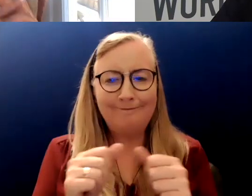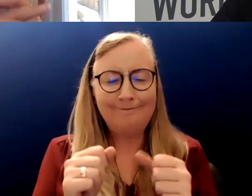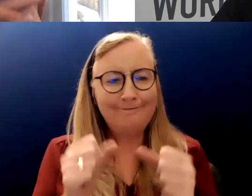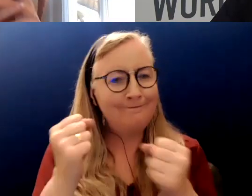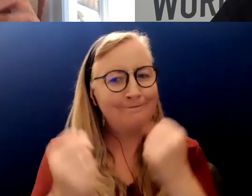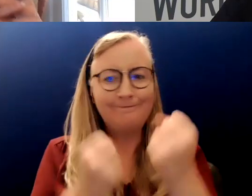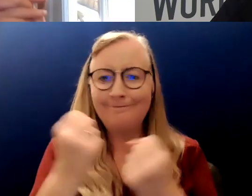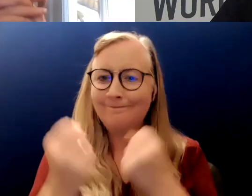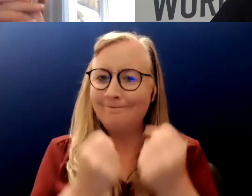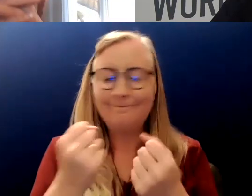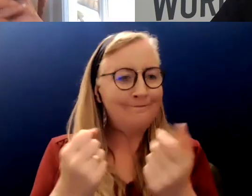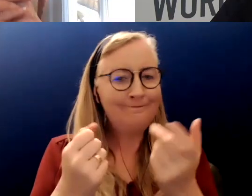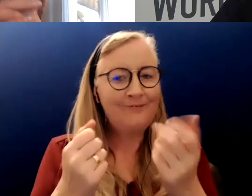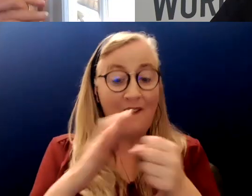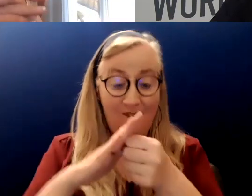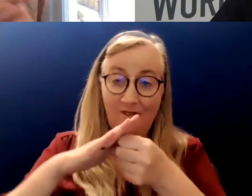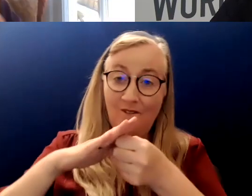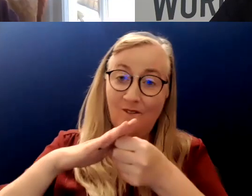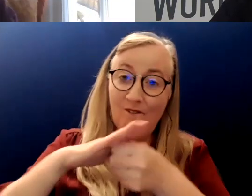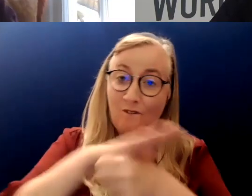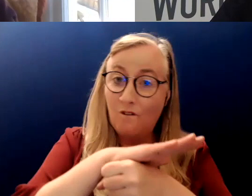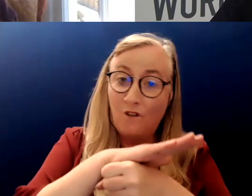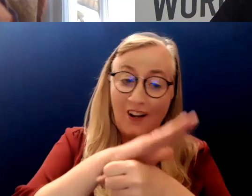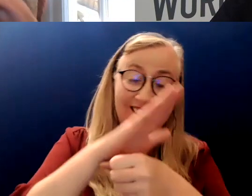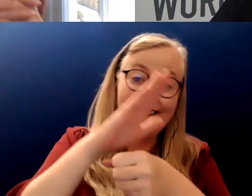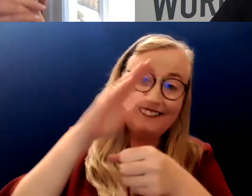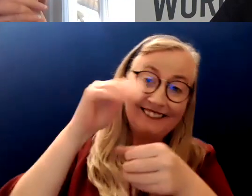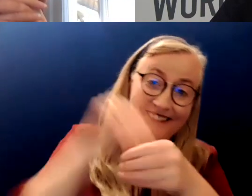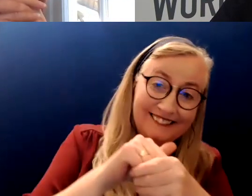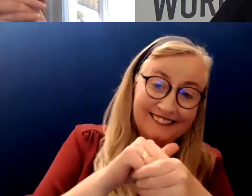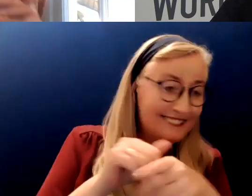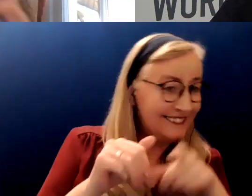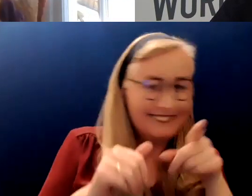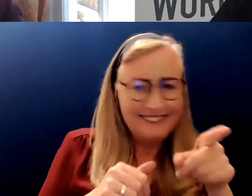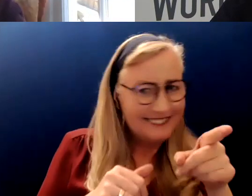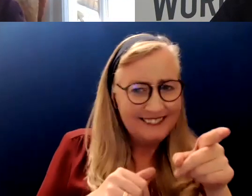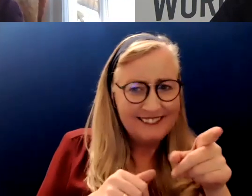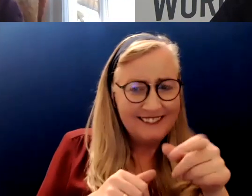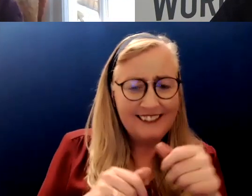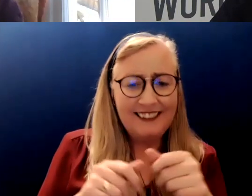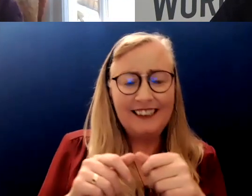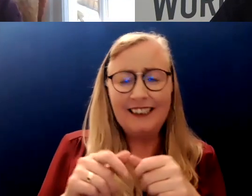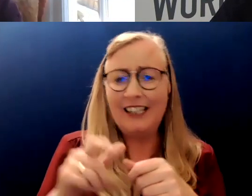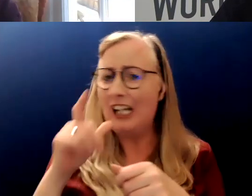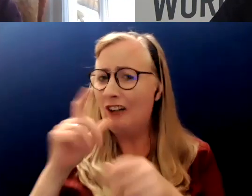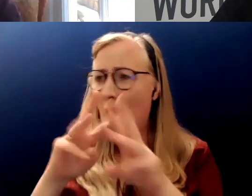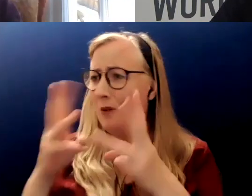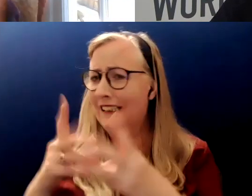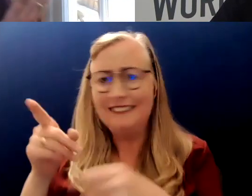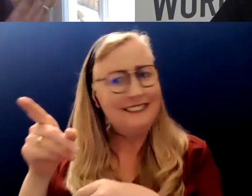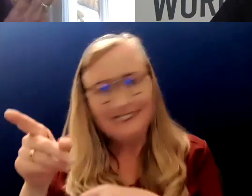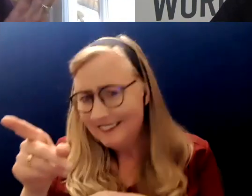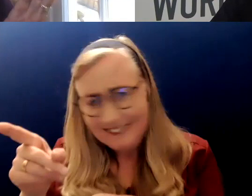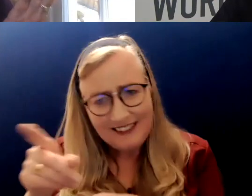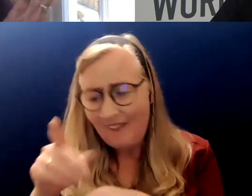I felt fully immersed. Well, if that wasn't where I felt immersed, and if the hearing world wasn't where I felt